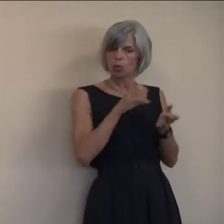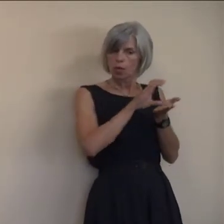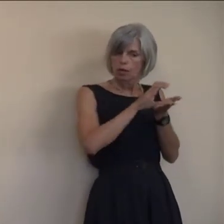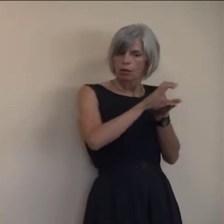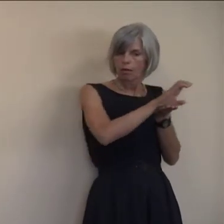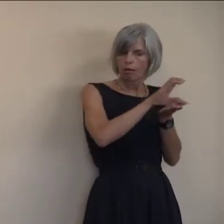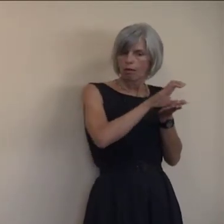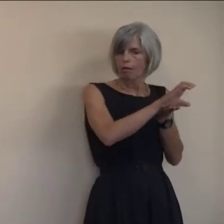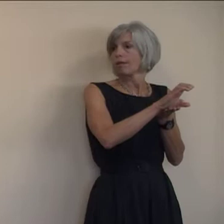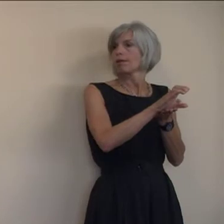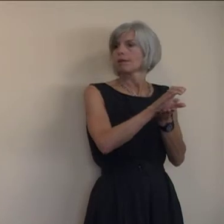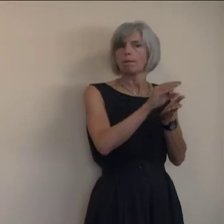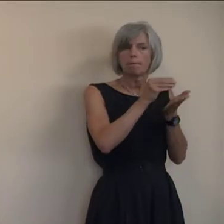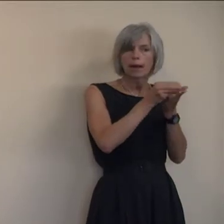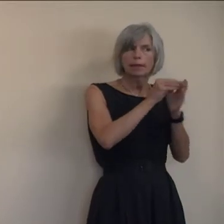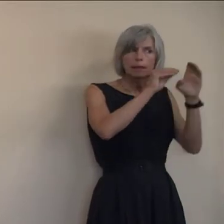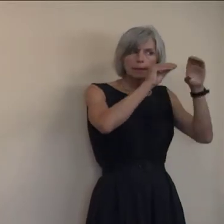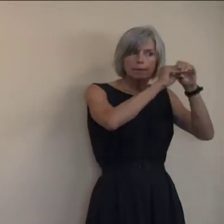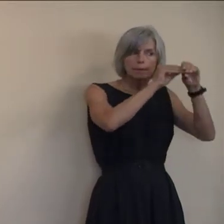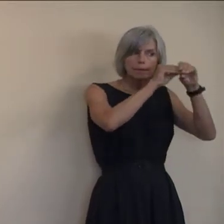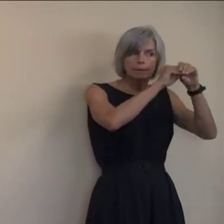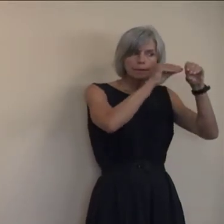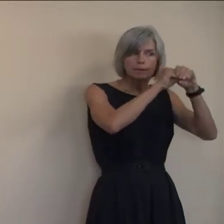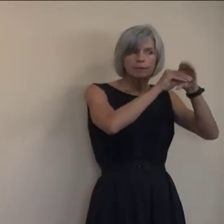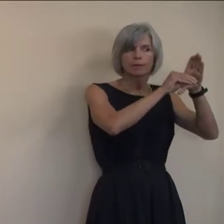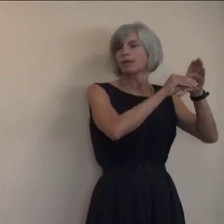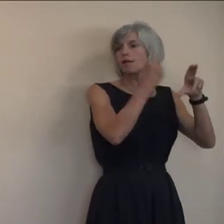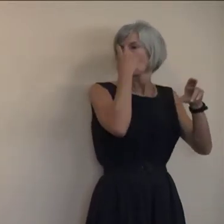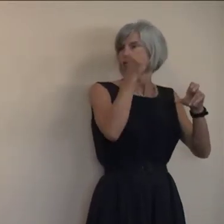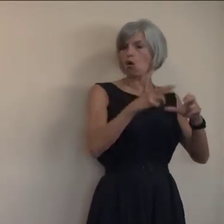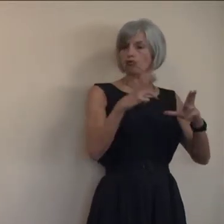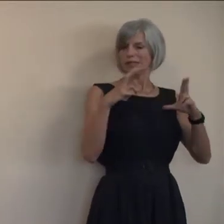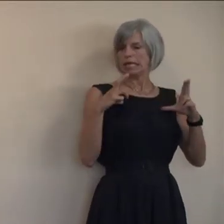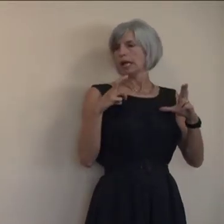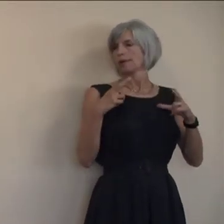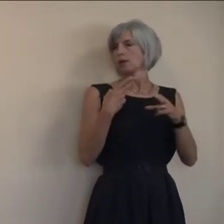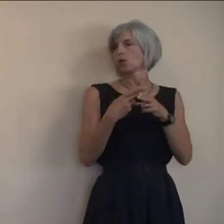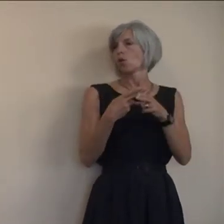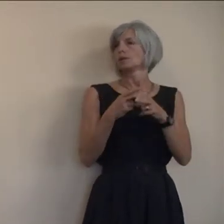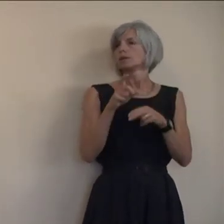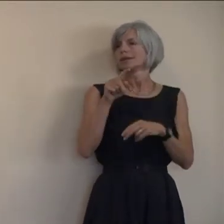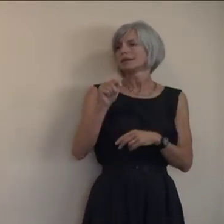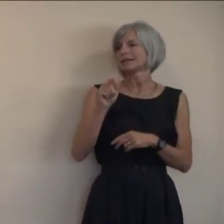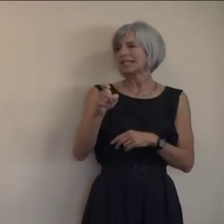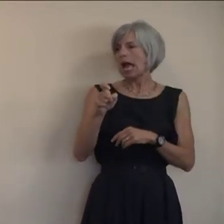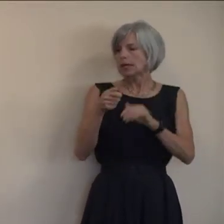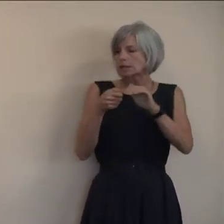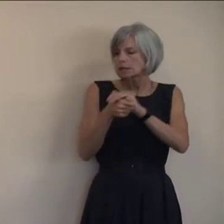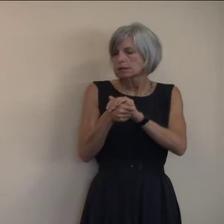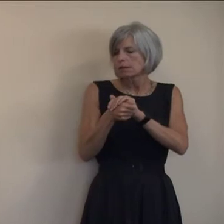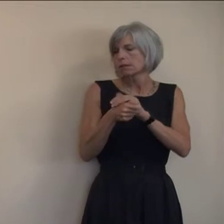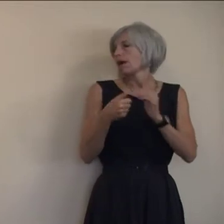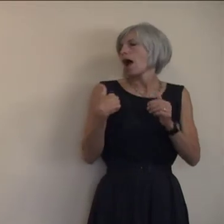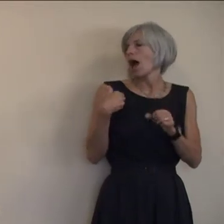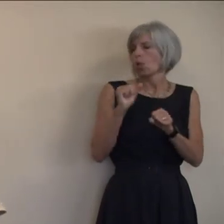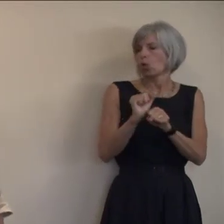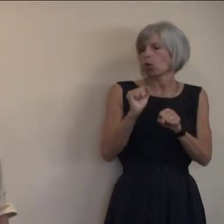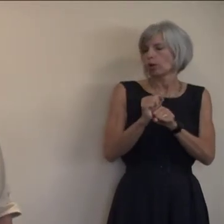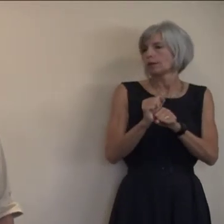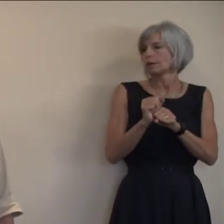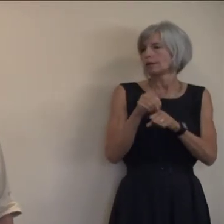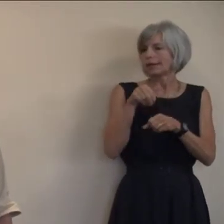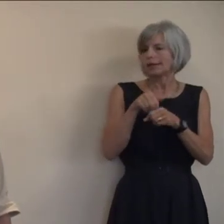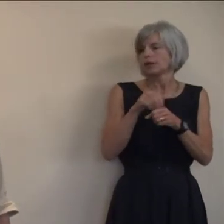that's tax sheltered. I work at a university, mandatorily there's money taken out of my paycheck, but it's not